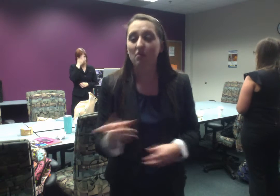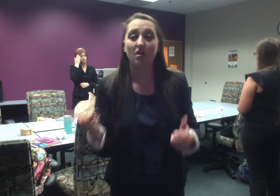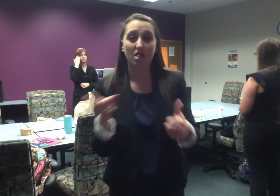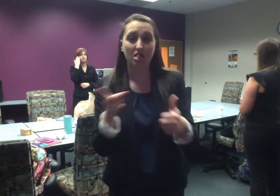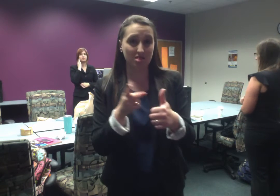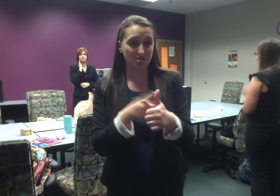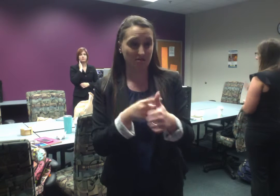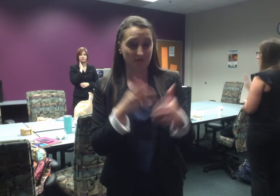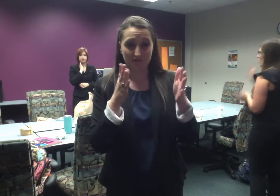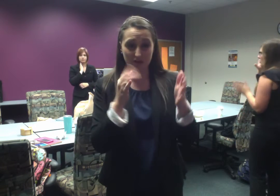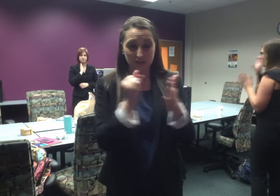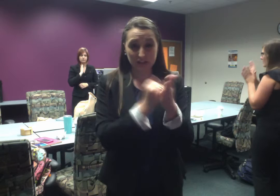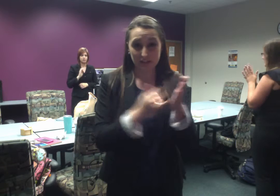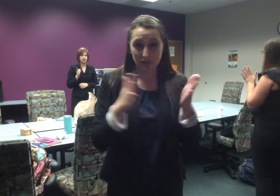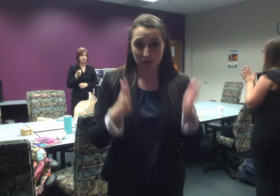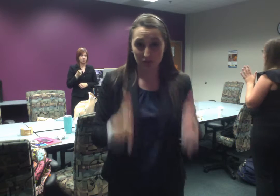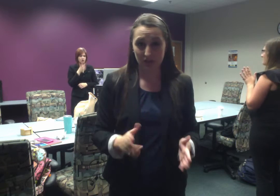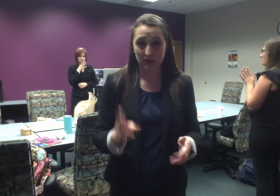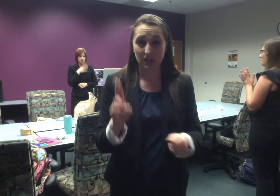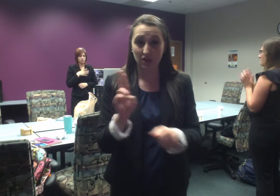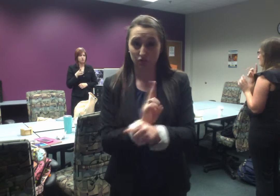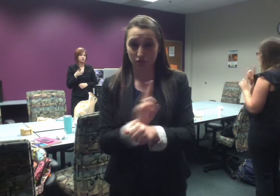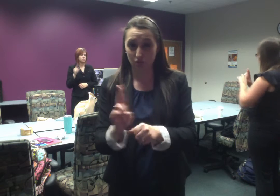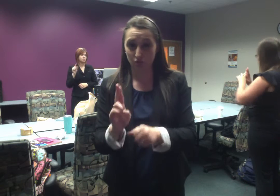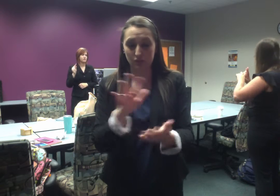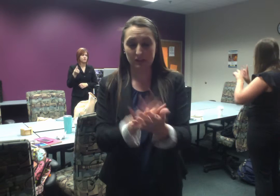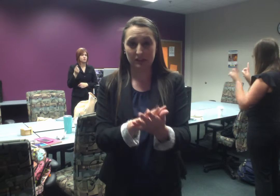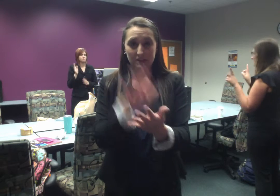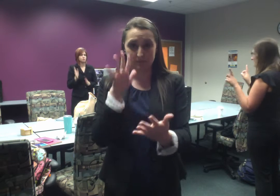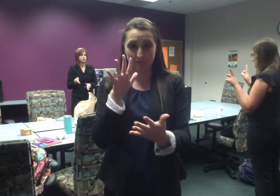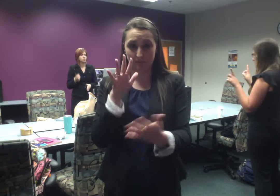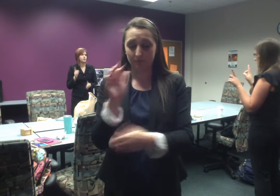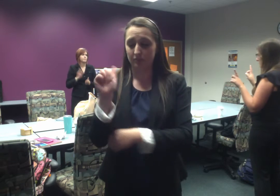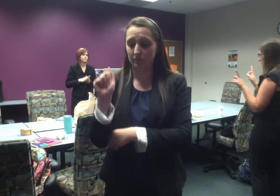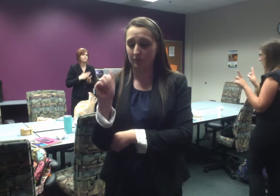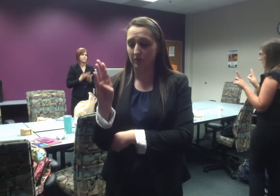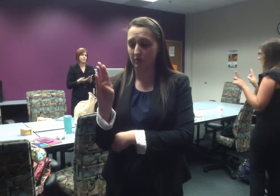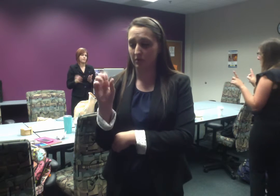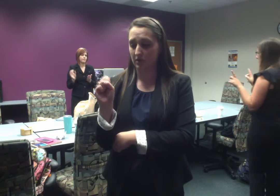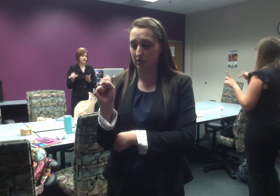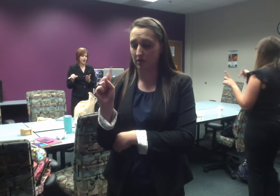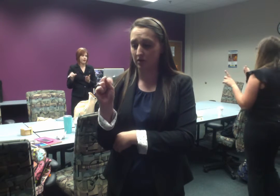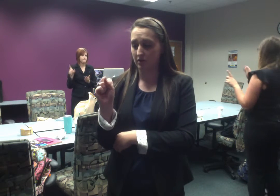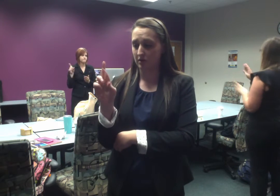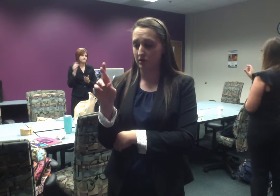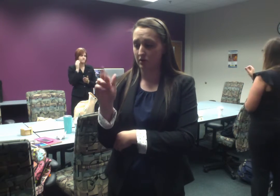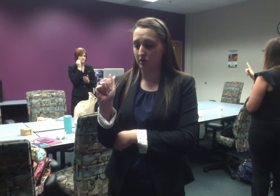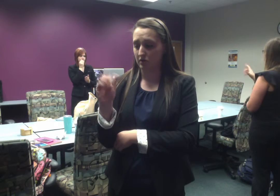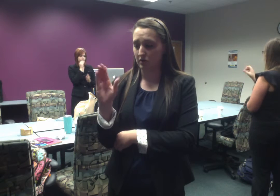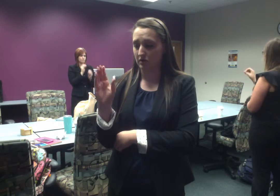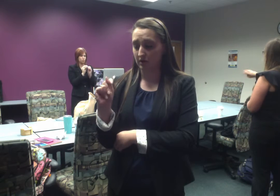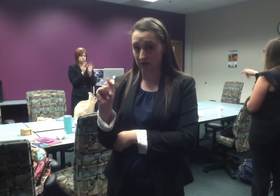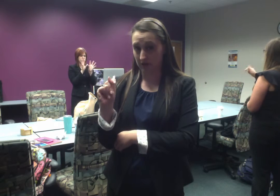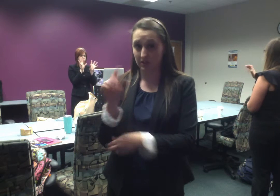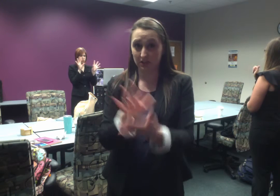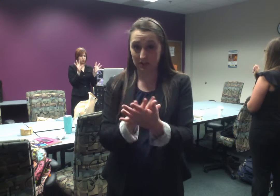way, but Georgia had a different way of looking at things too. People weren't used to seeing flowers painted